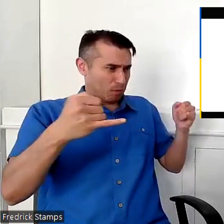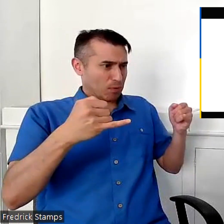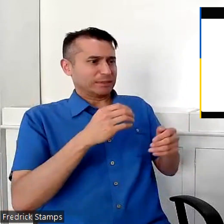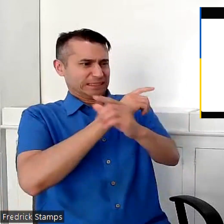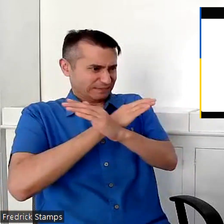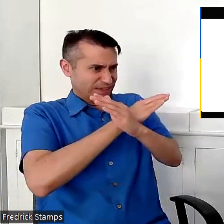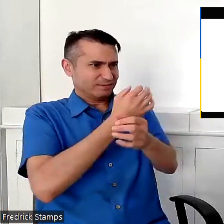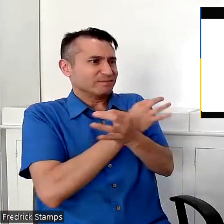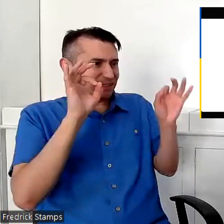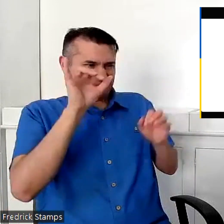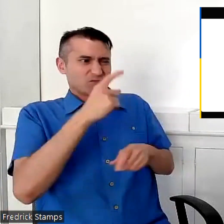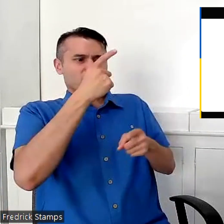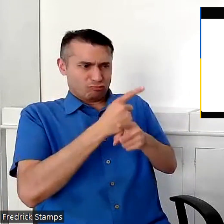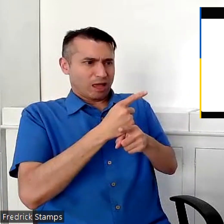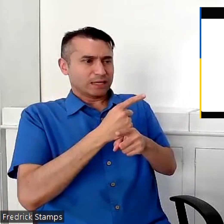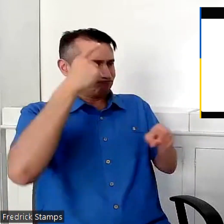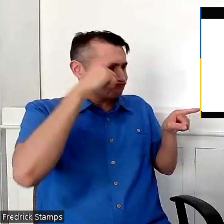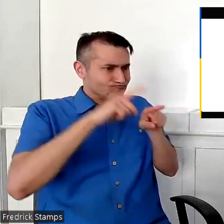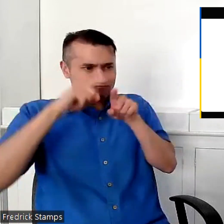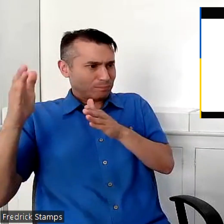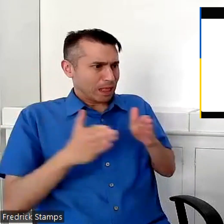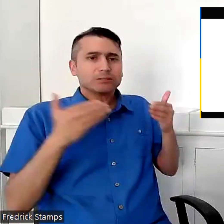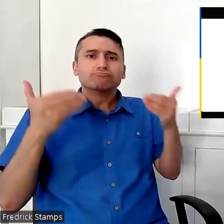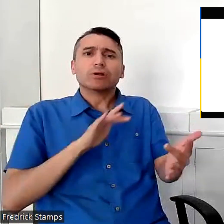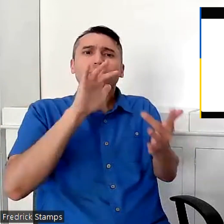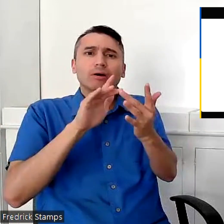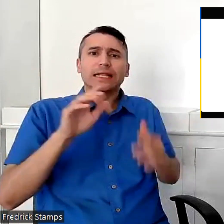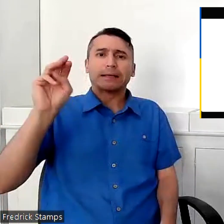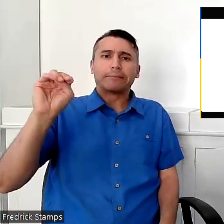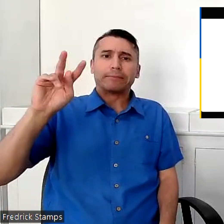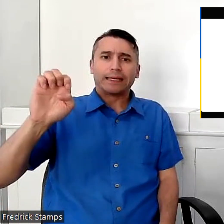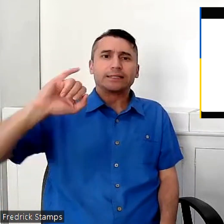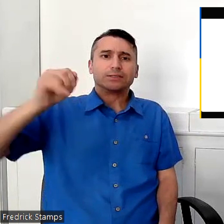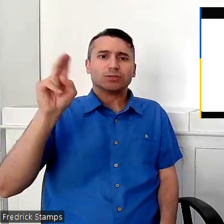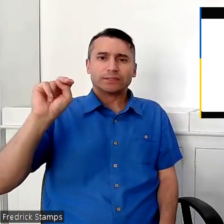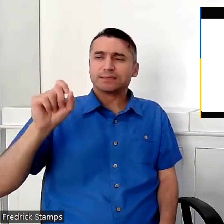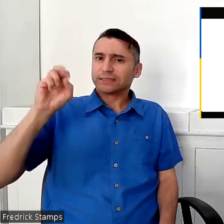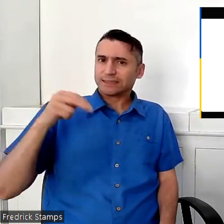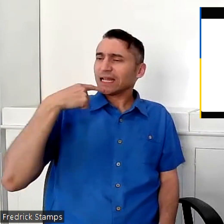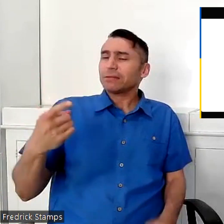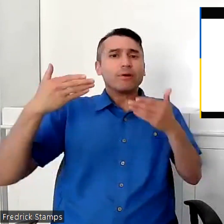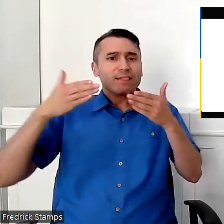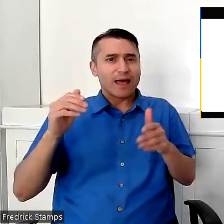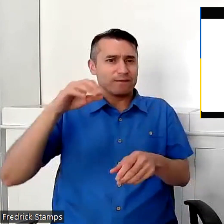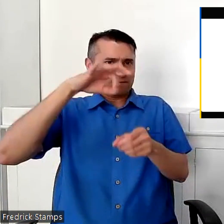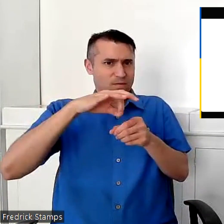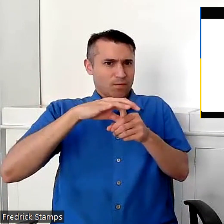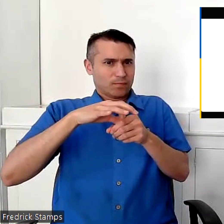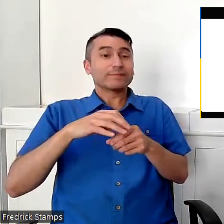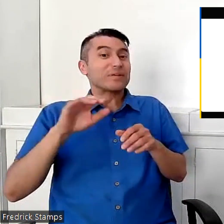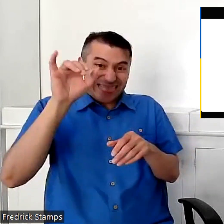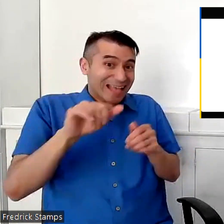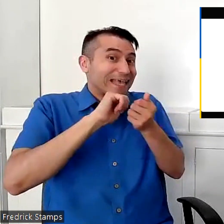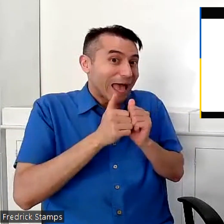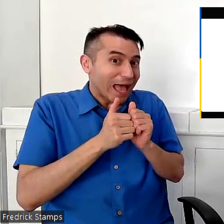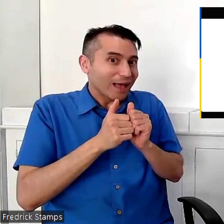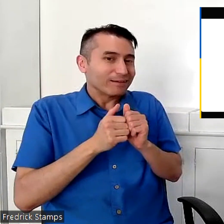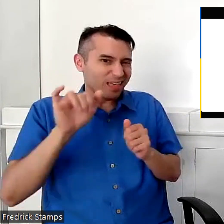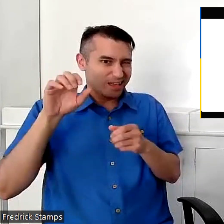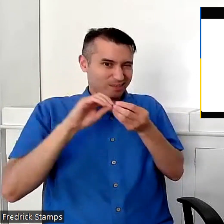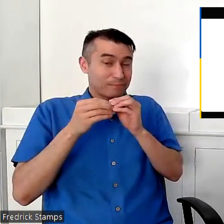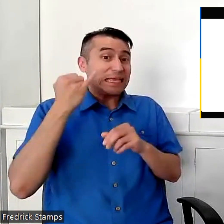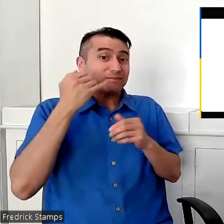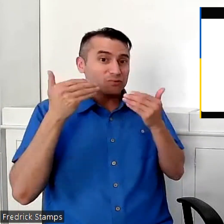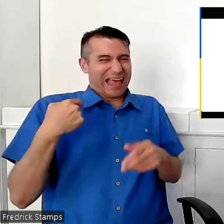defend our borders and democracy. This is the right bipartisan plan right now. Contact Speaker Mike Johnson. Tell him to allow a vote on the bipartisan defense. Okay,